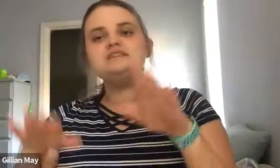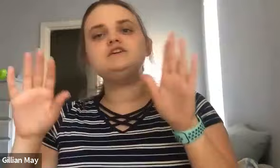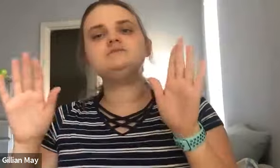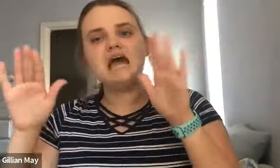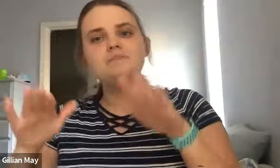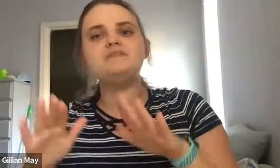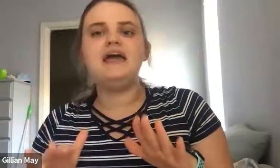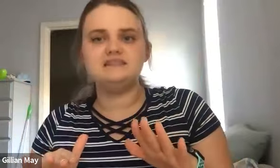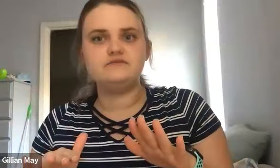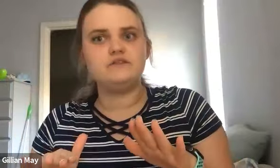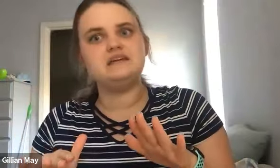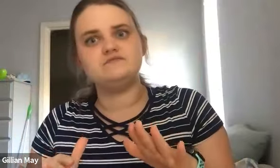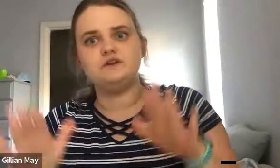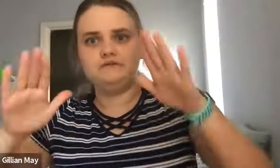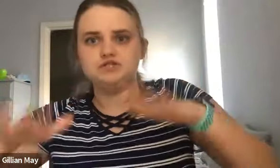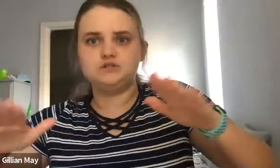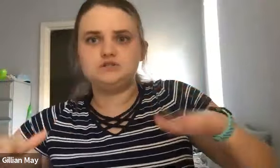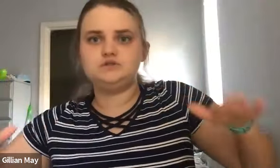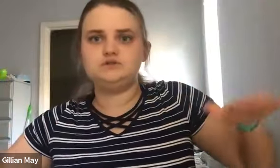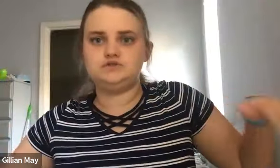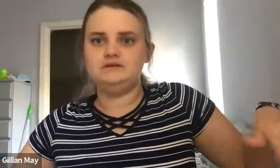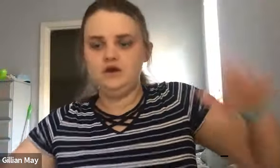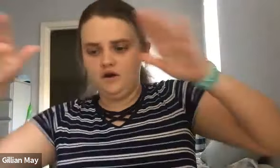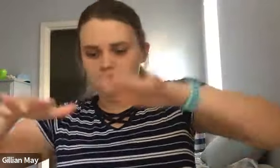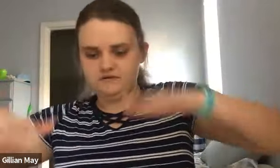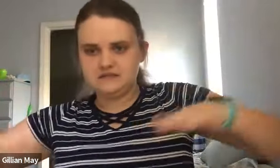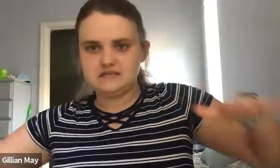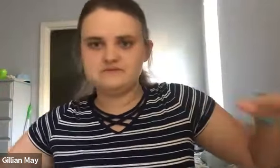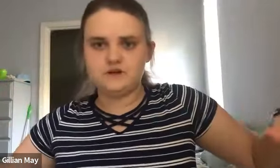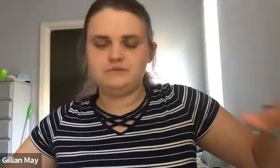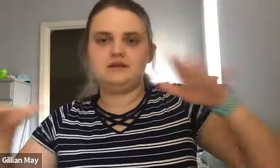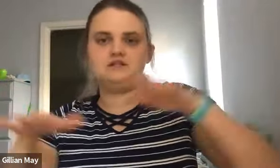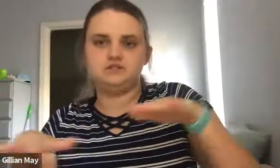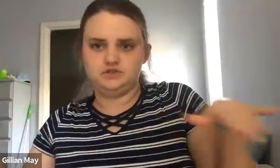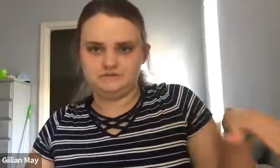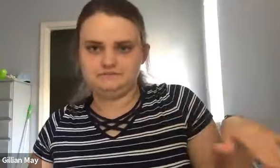like you're tapping the heads of all the kids in front of me. Children. All these kids in front of me. Children.